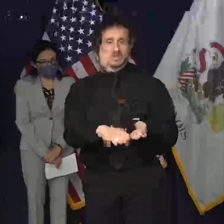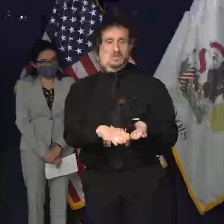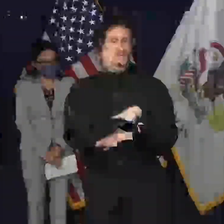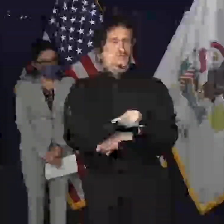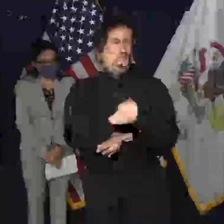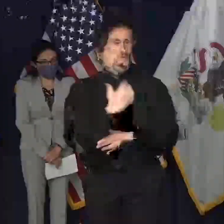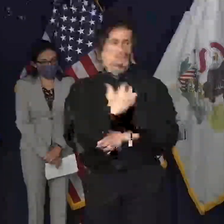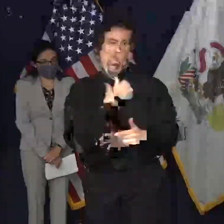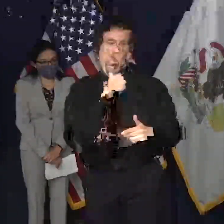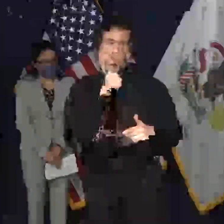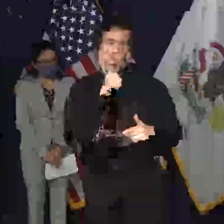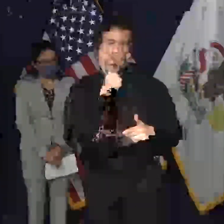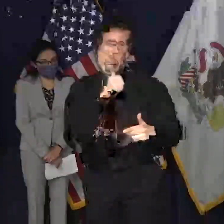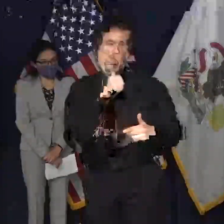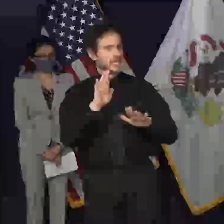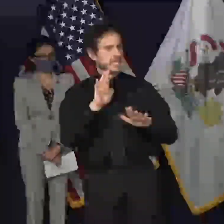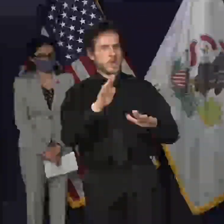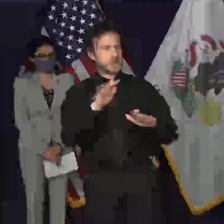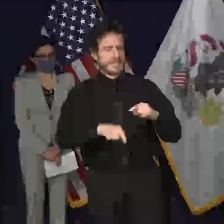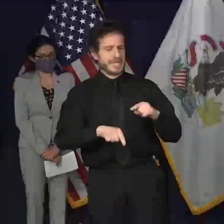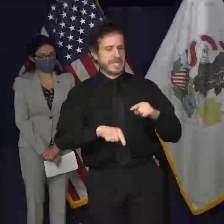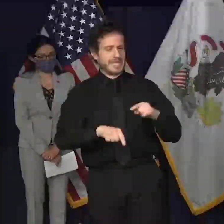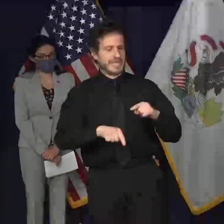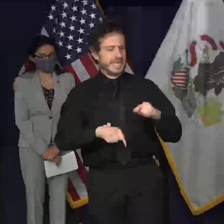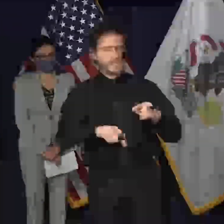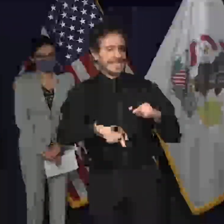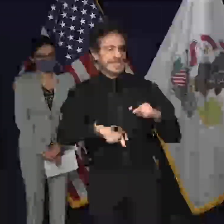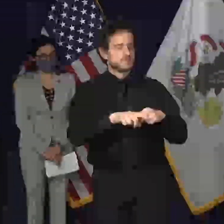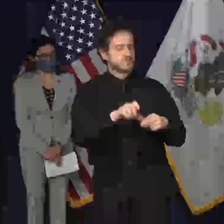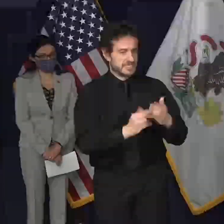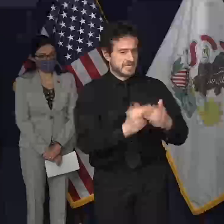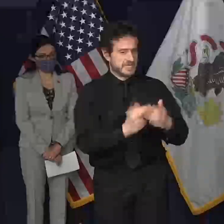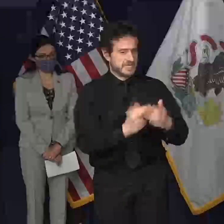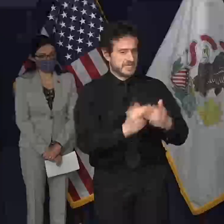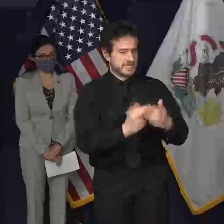is. That's the thing that's been causing the very high